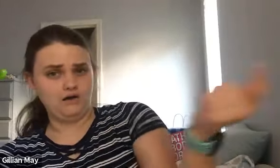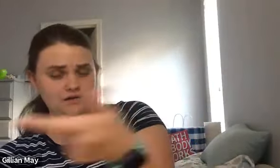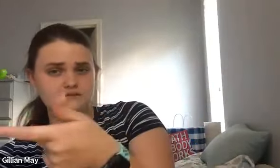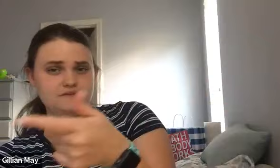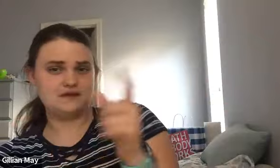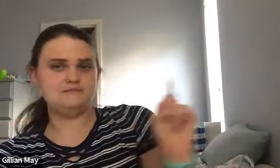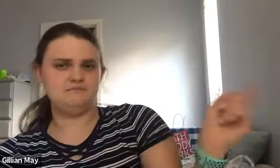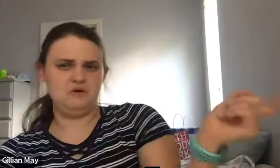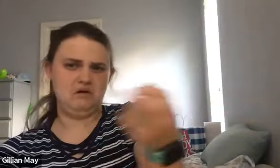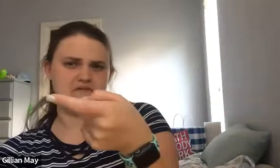all of them,